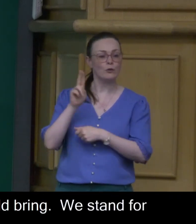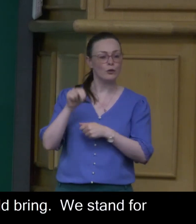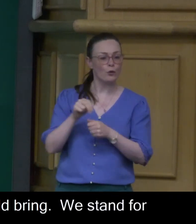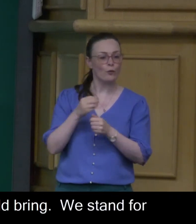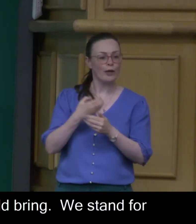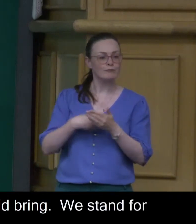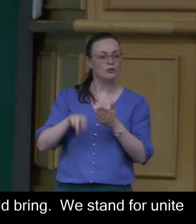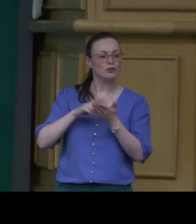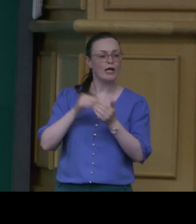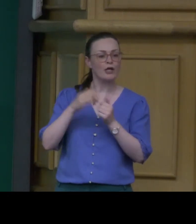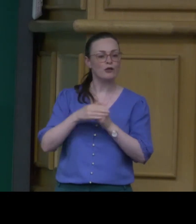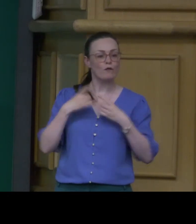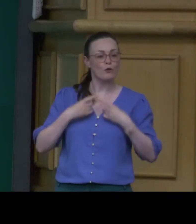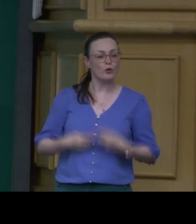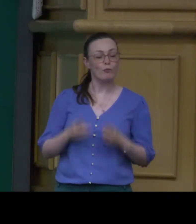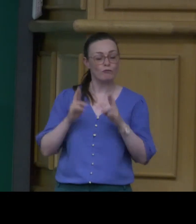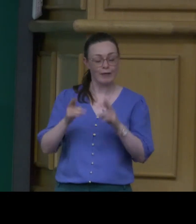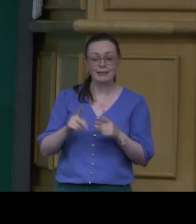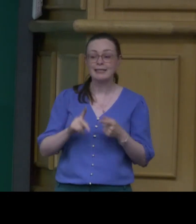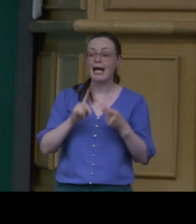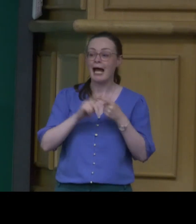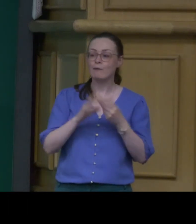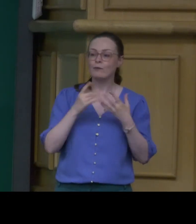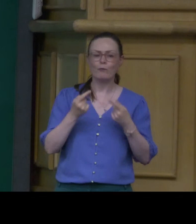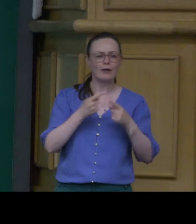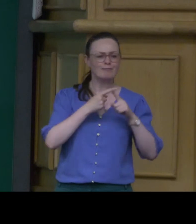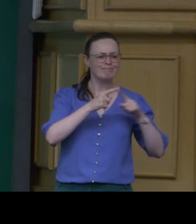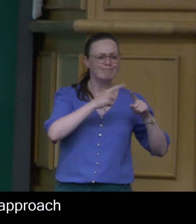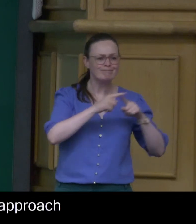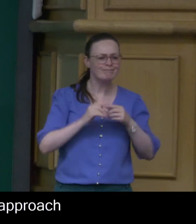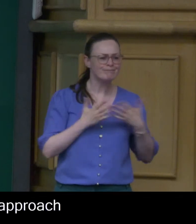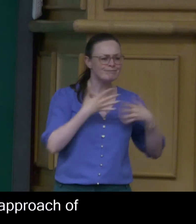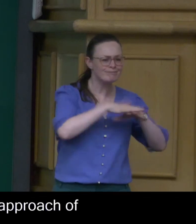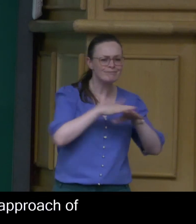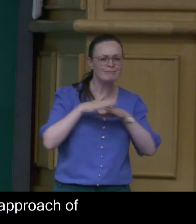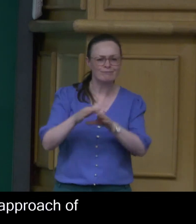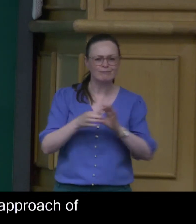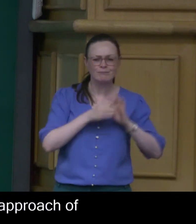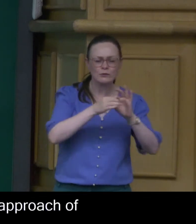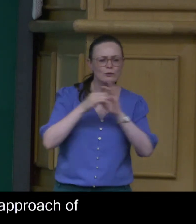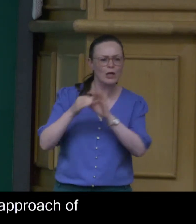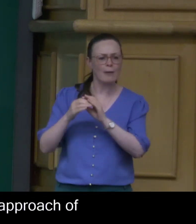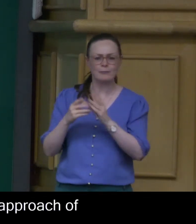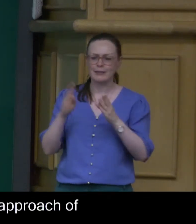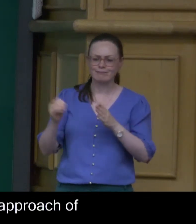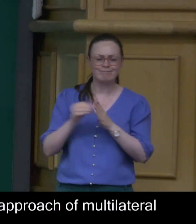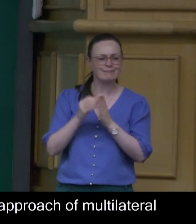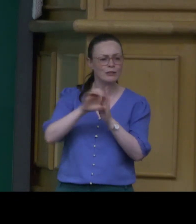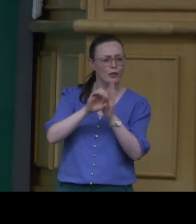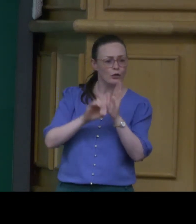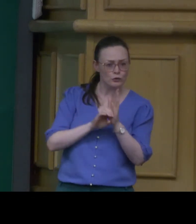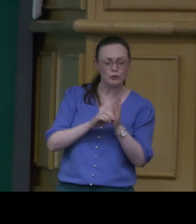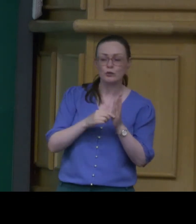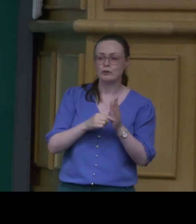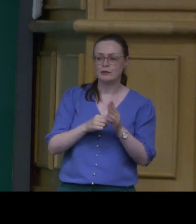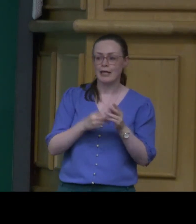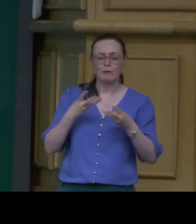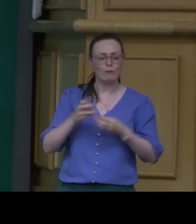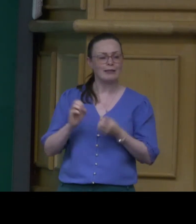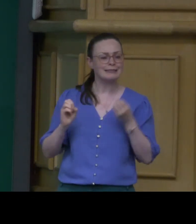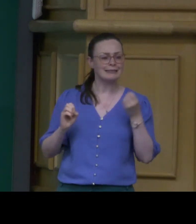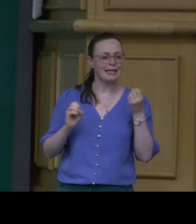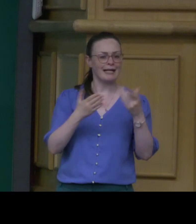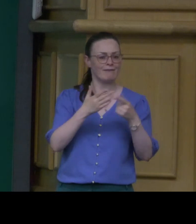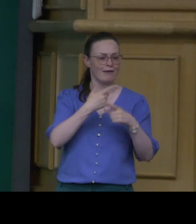Rights, and that approach of multilateral cooperation, constitutionally derived and devised to deliver